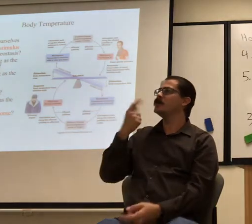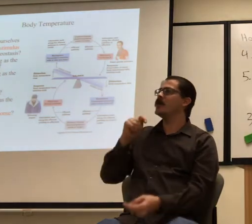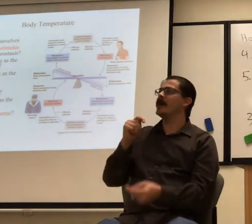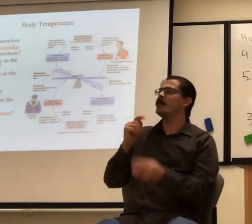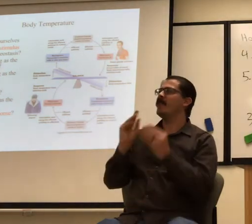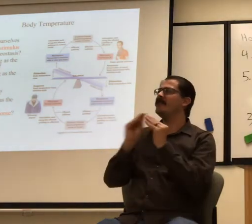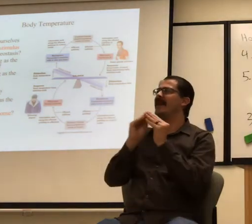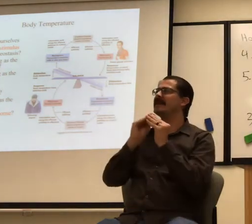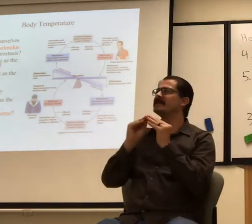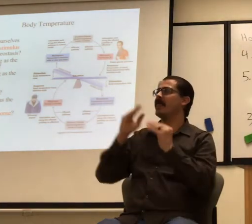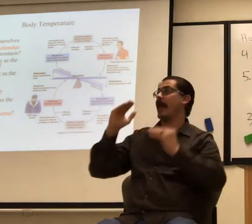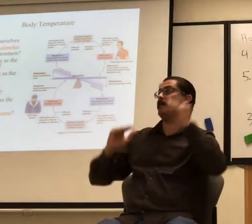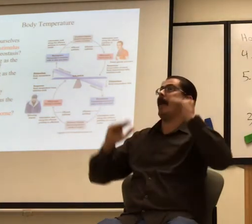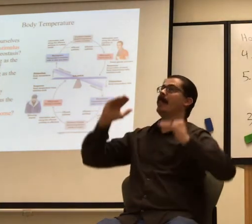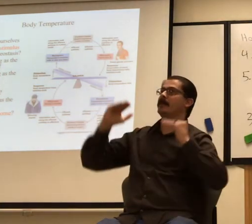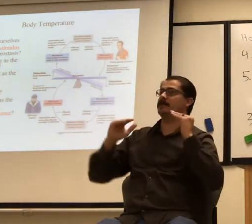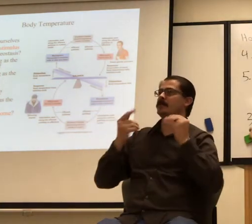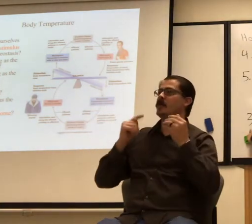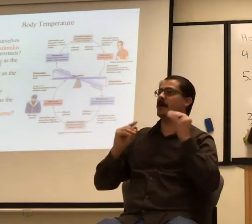imbalance.